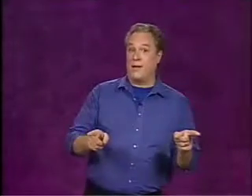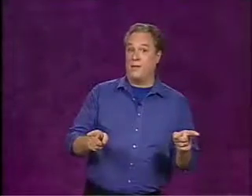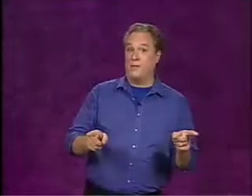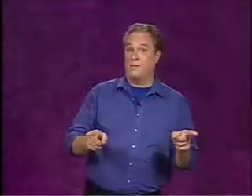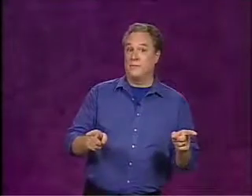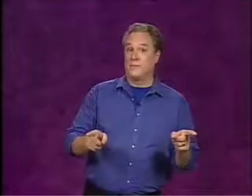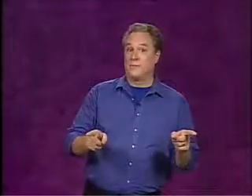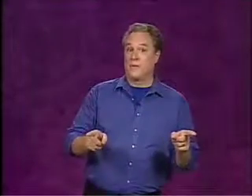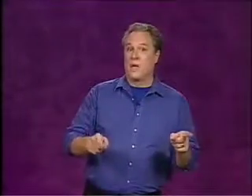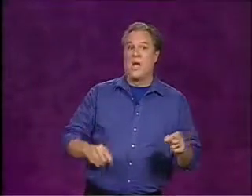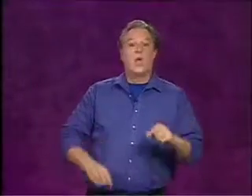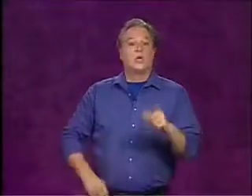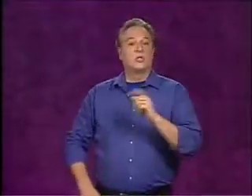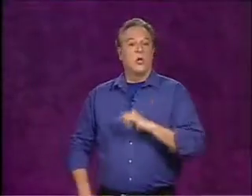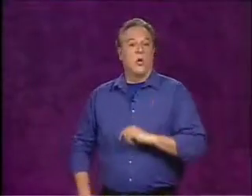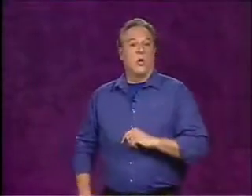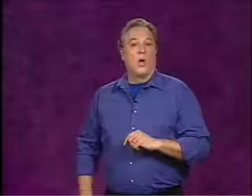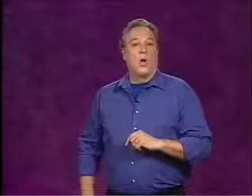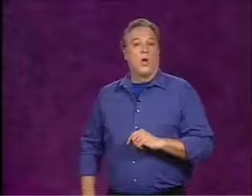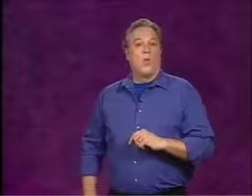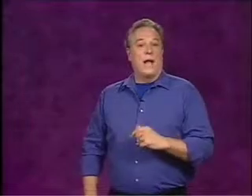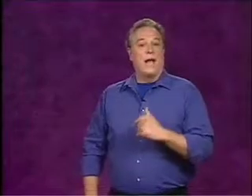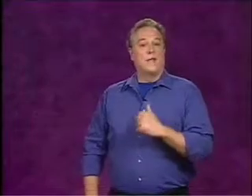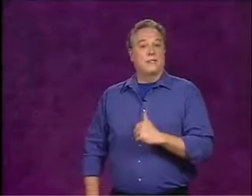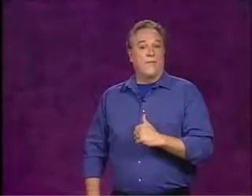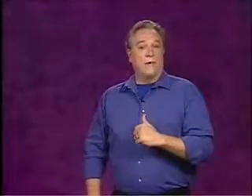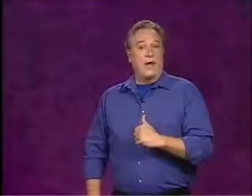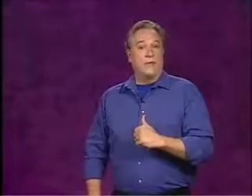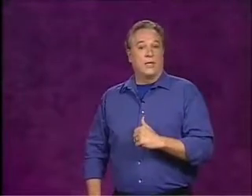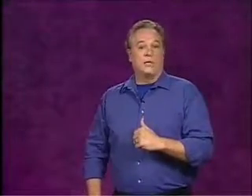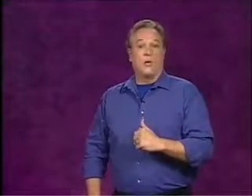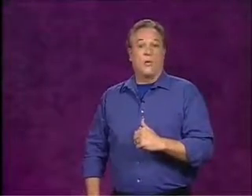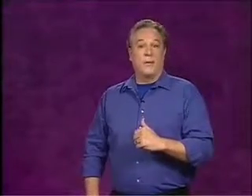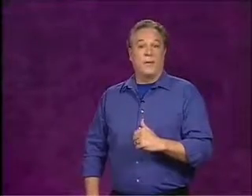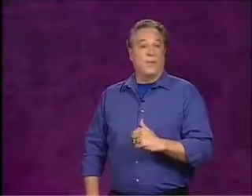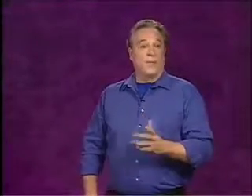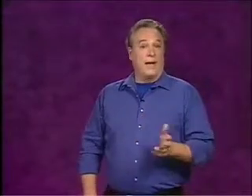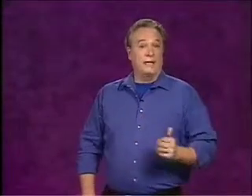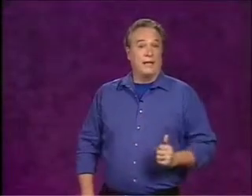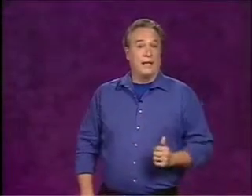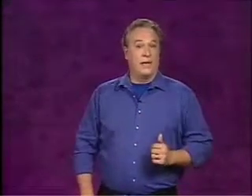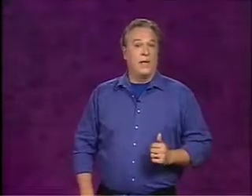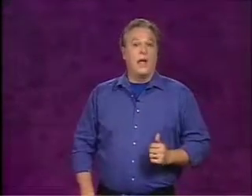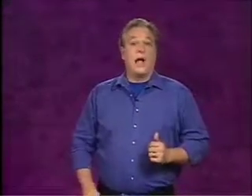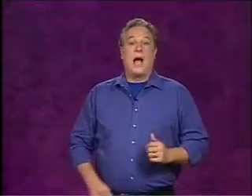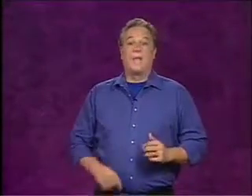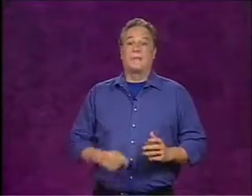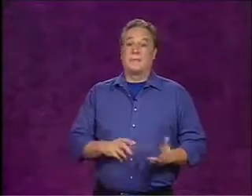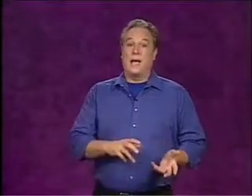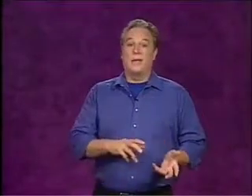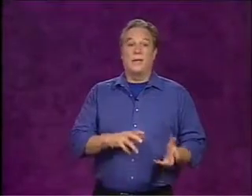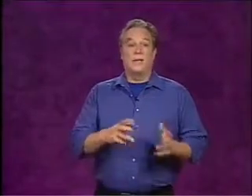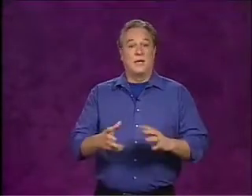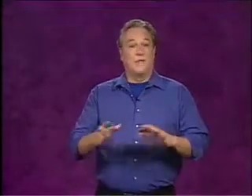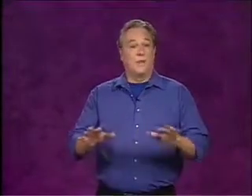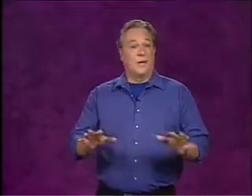uncle? So, when I have several objects or people in my scene, I must sign them in different